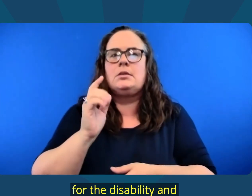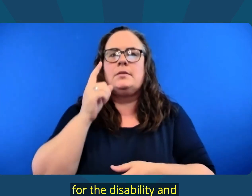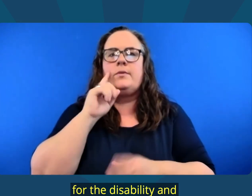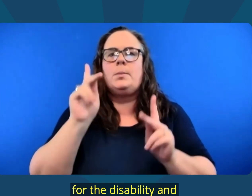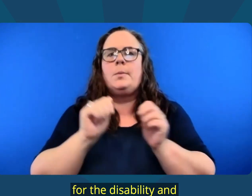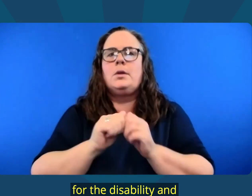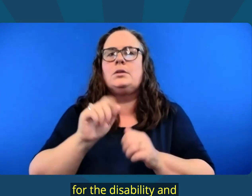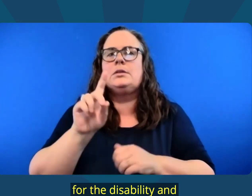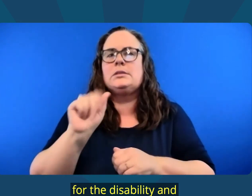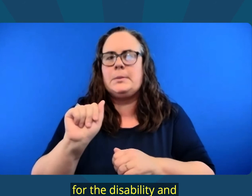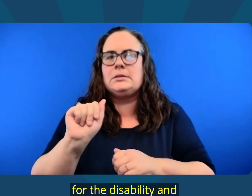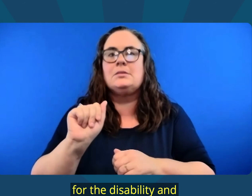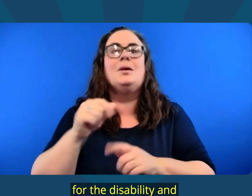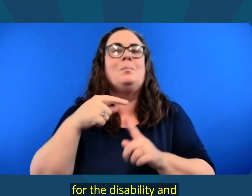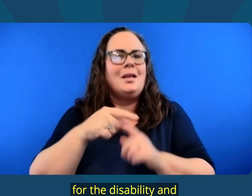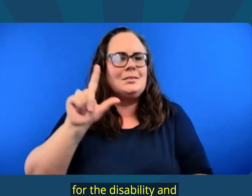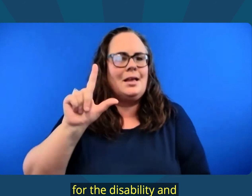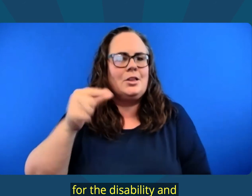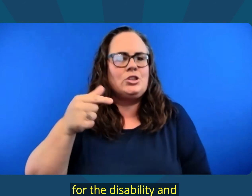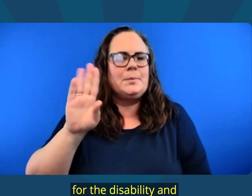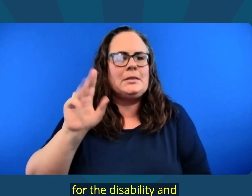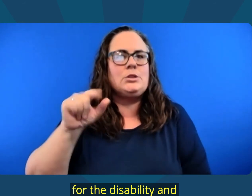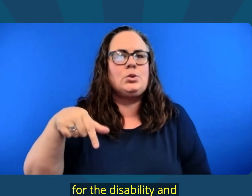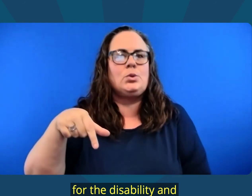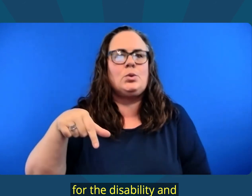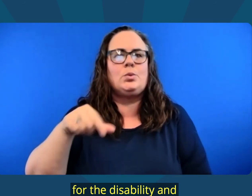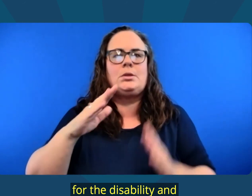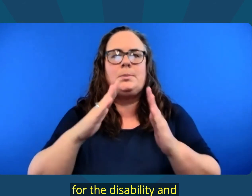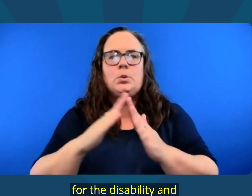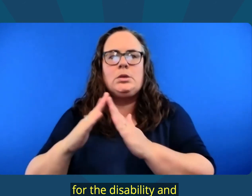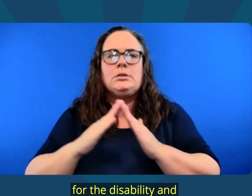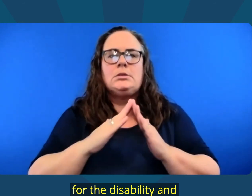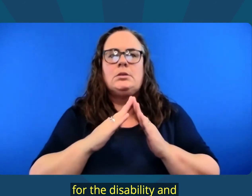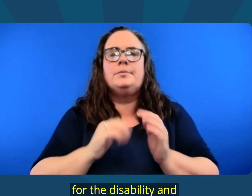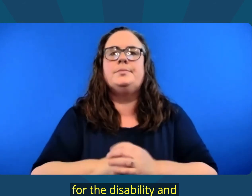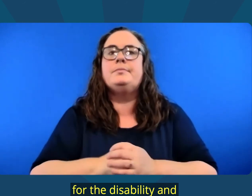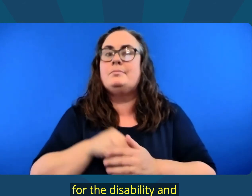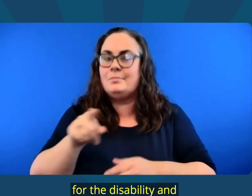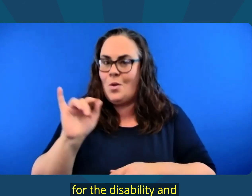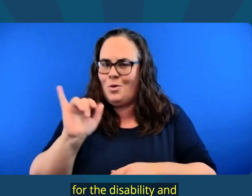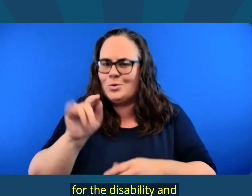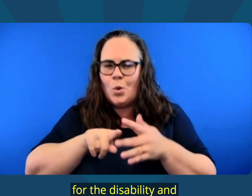the disability and LGBTQ+ communities.